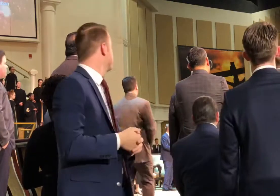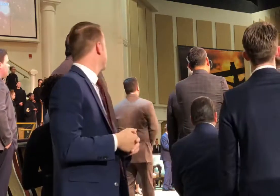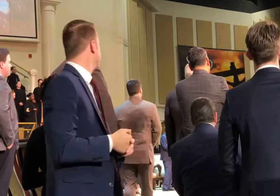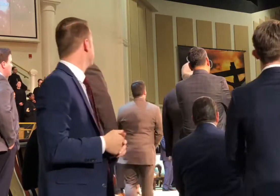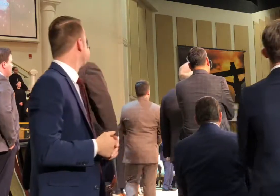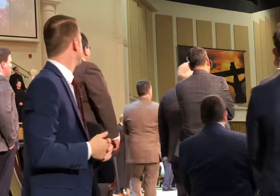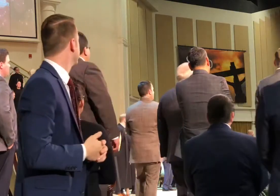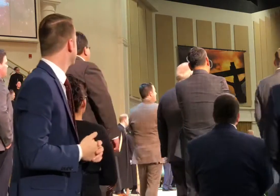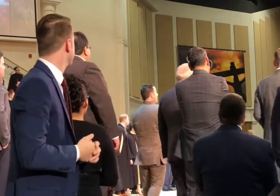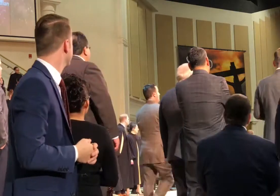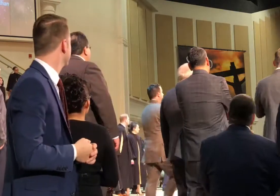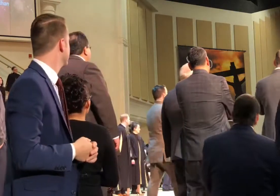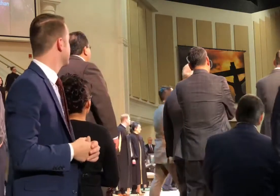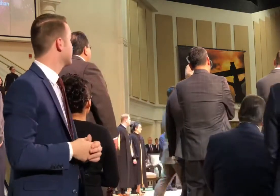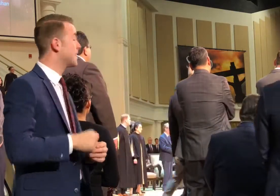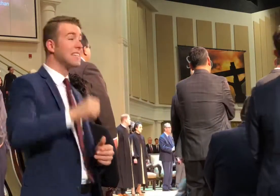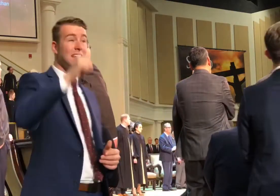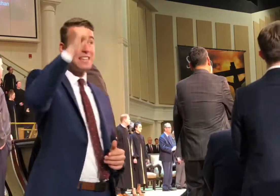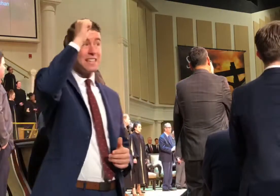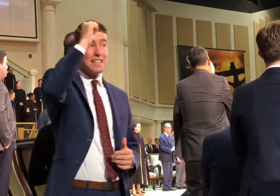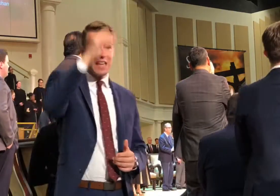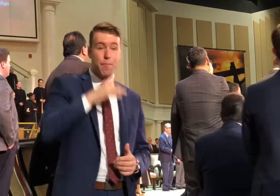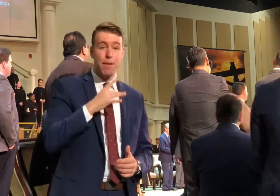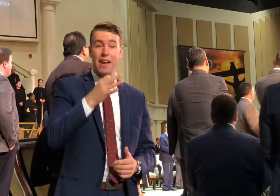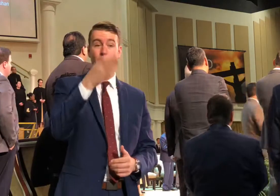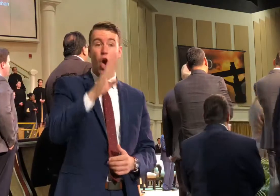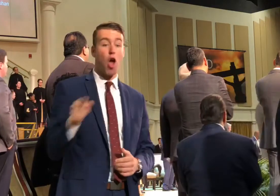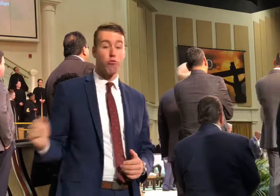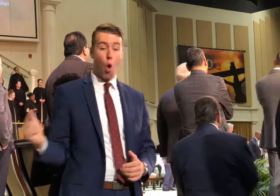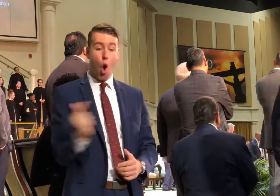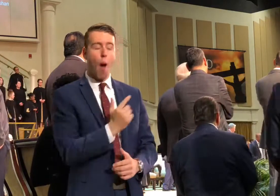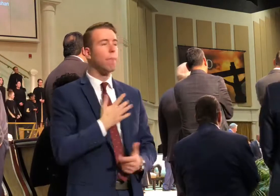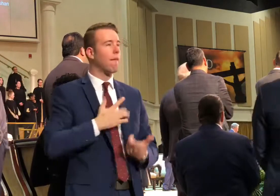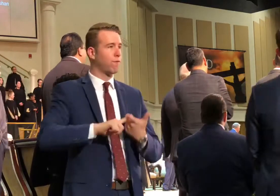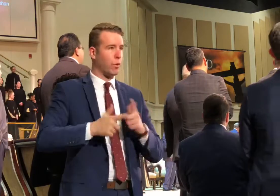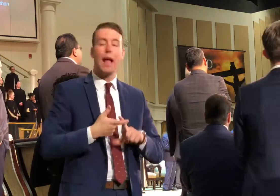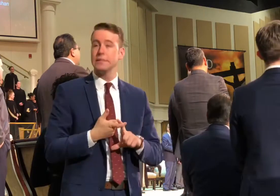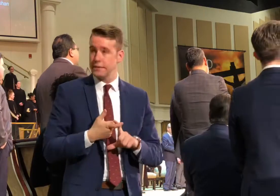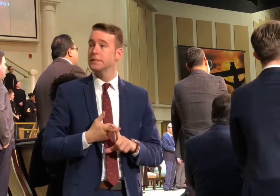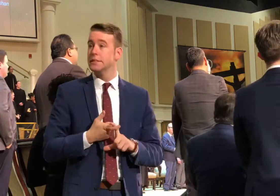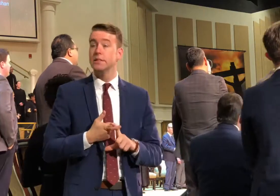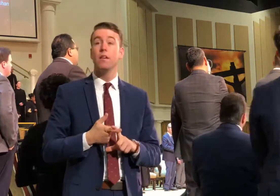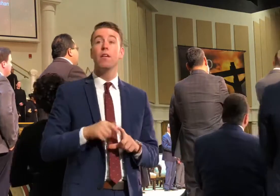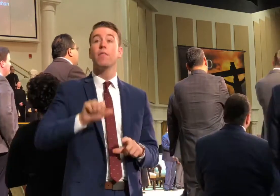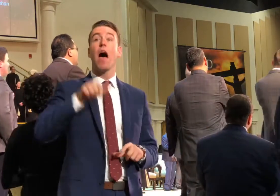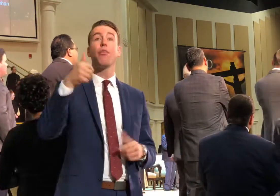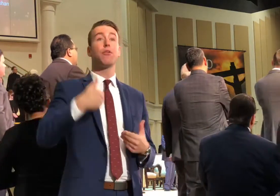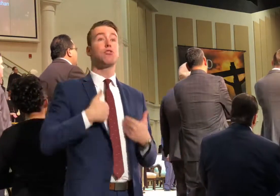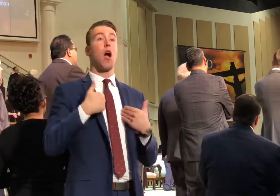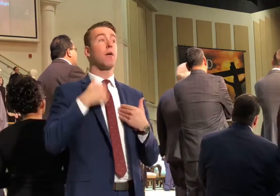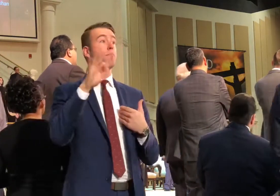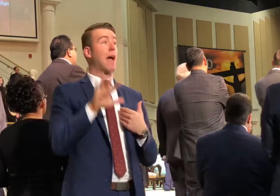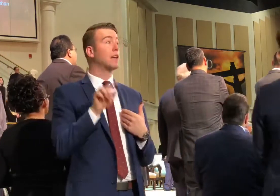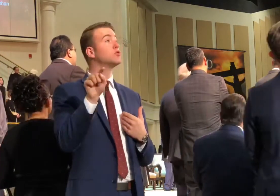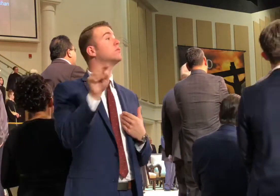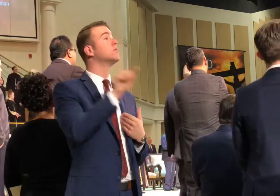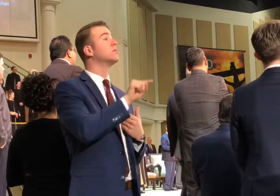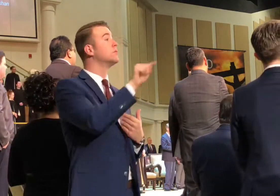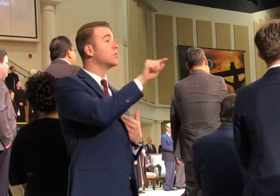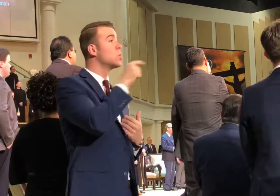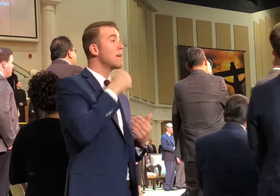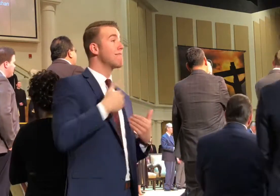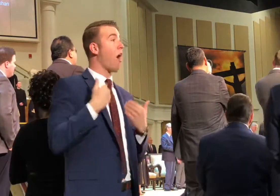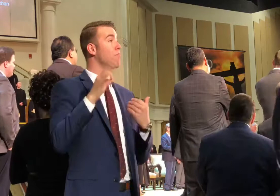Amen. Men of God, friends of mine. Amen. Other young pastors, I want you to come